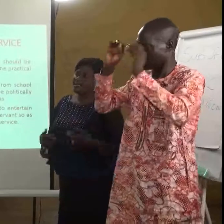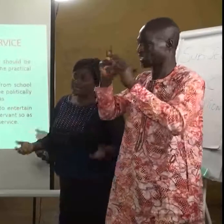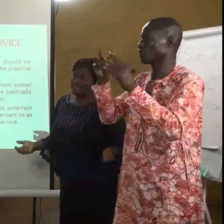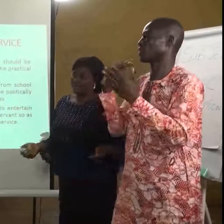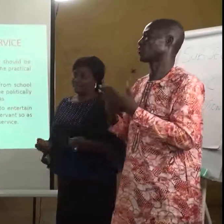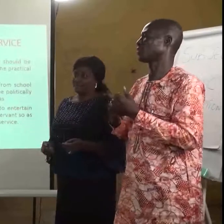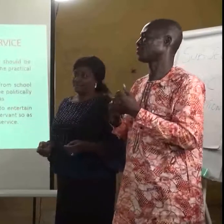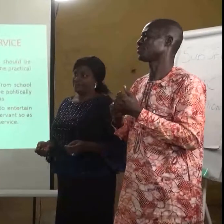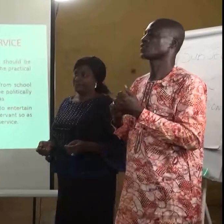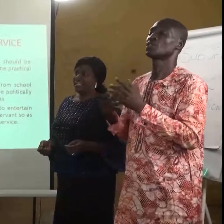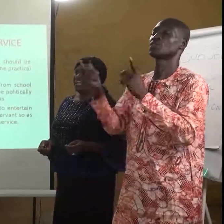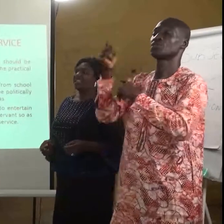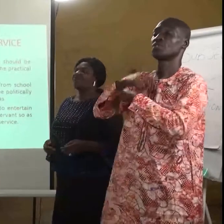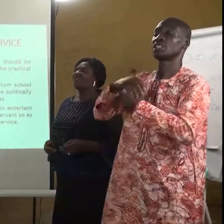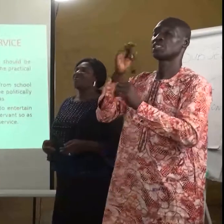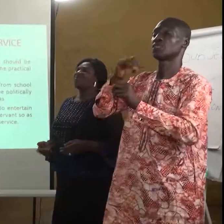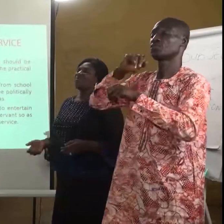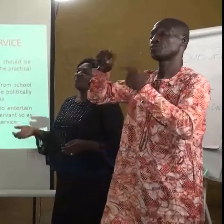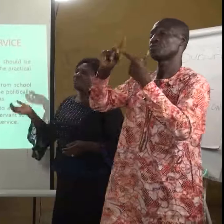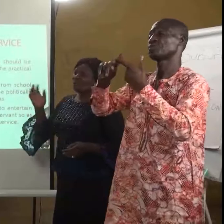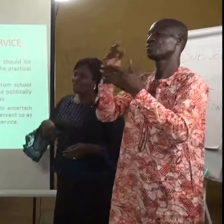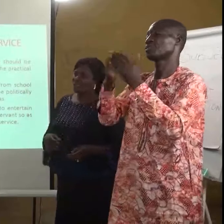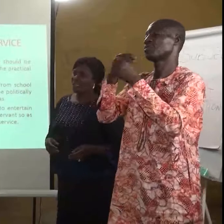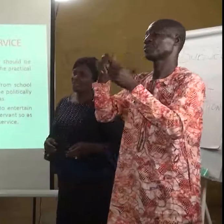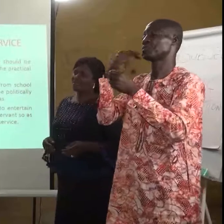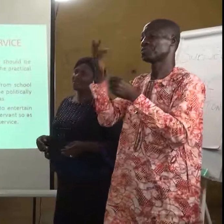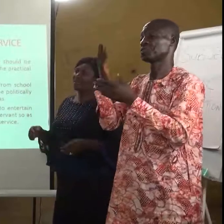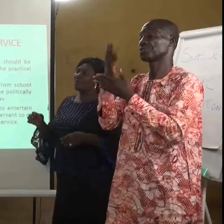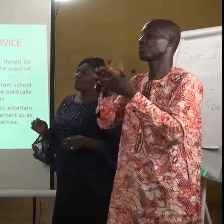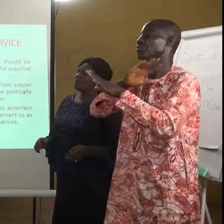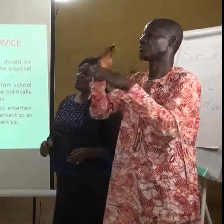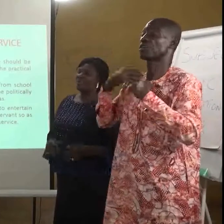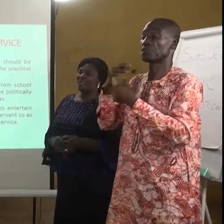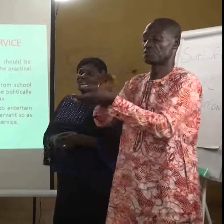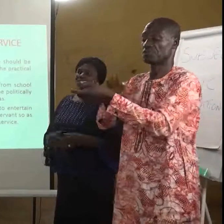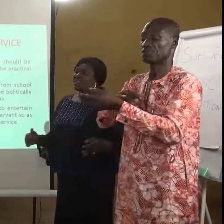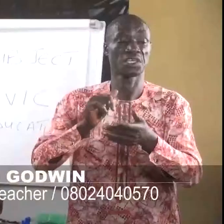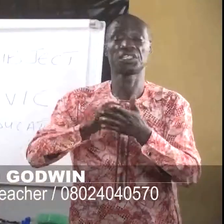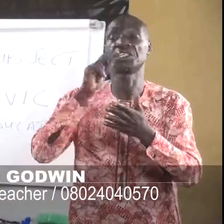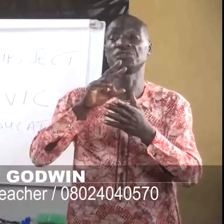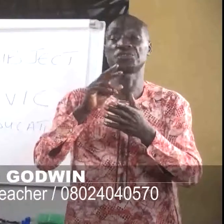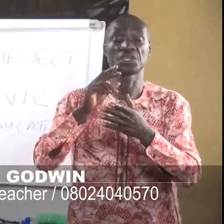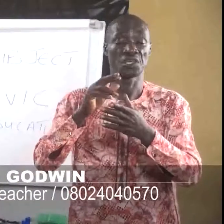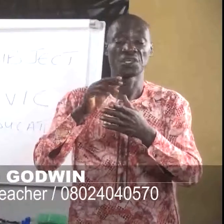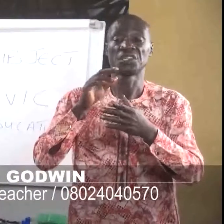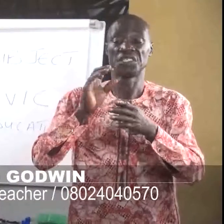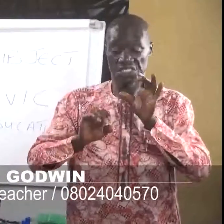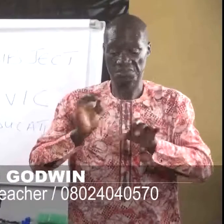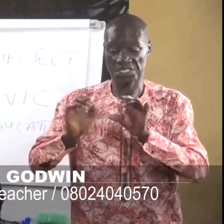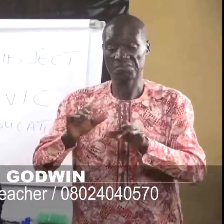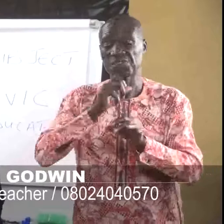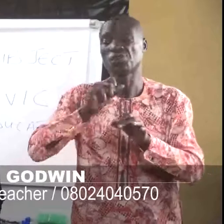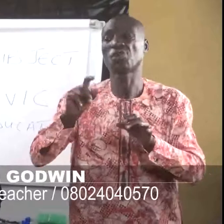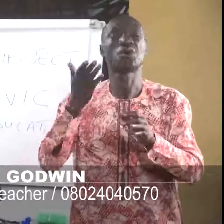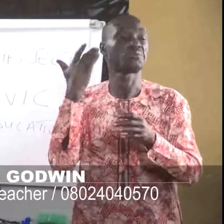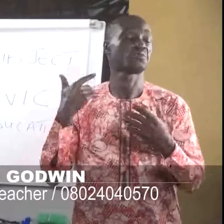manual typewriter. And even if you bring computer for some of them to use, they will tell you that we don't know how to use